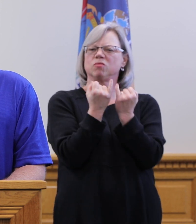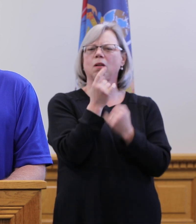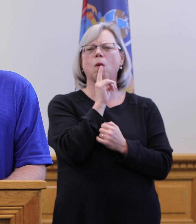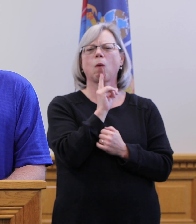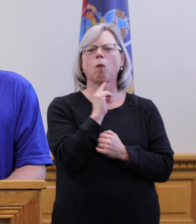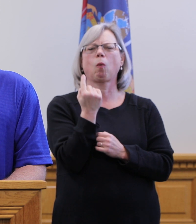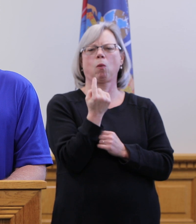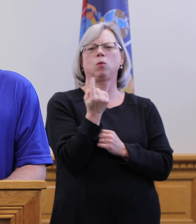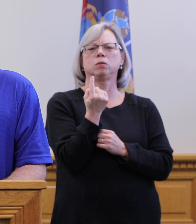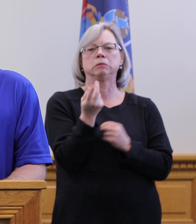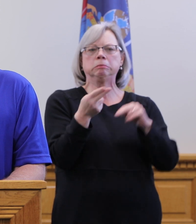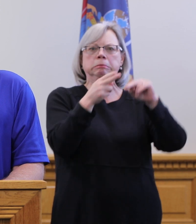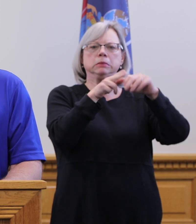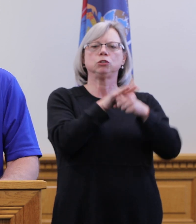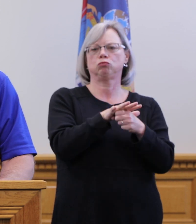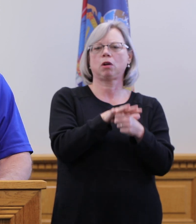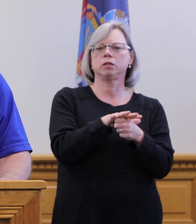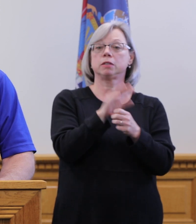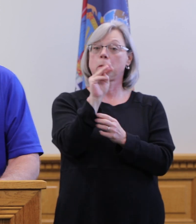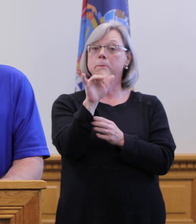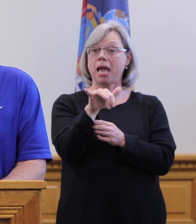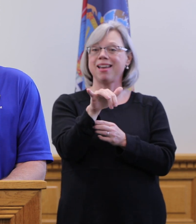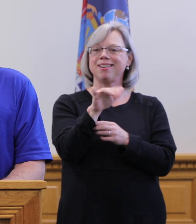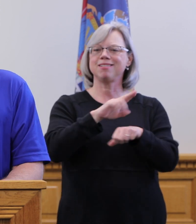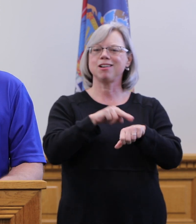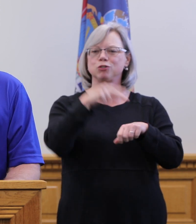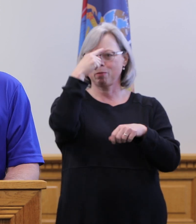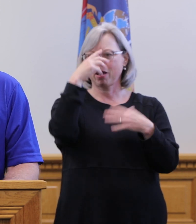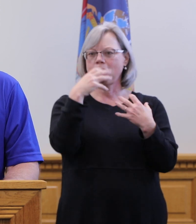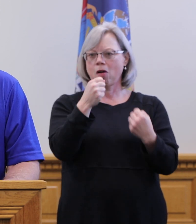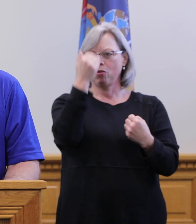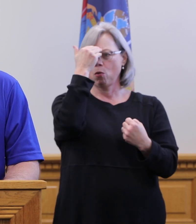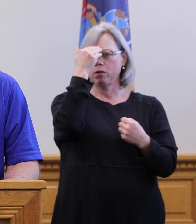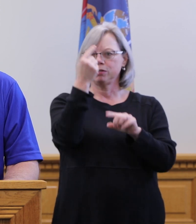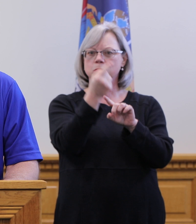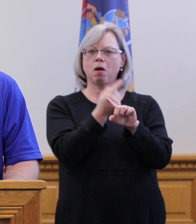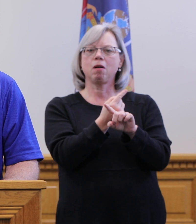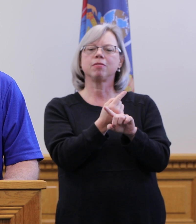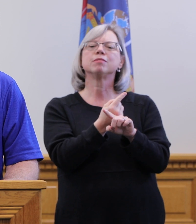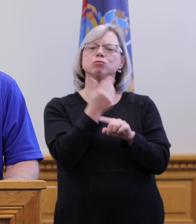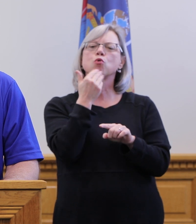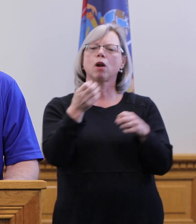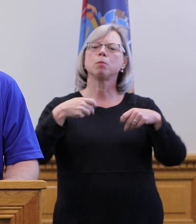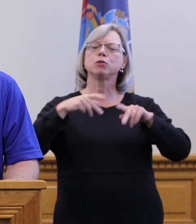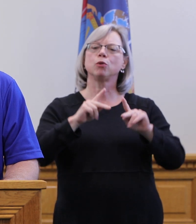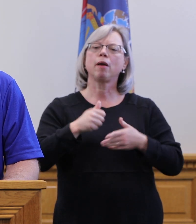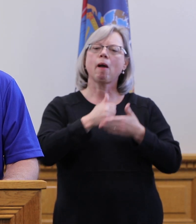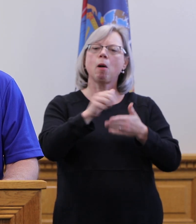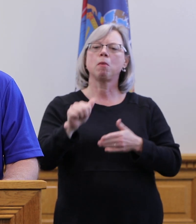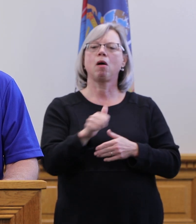increasing their stress. May, being National Mental Health Awareness Month, is a timely opportunity to help others